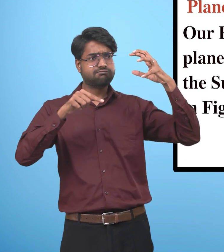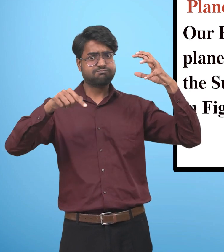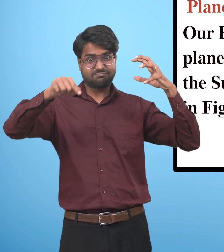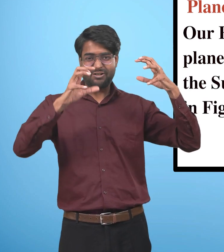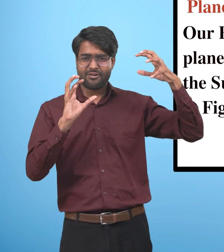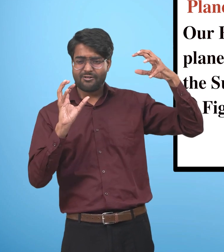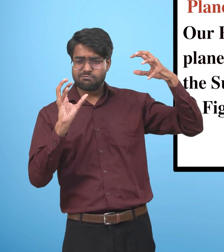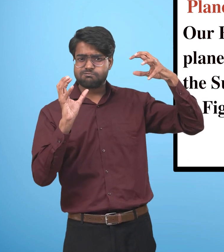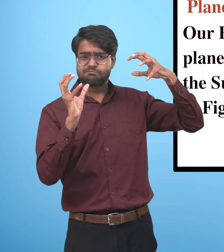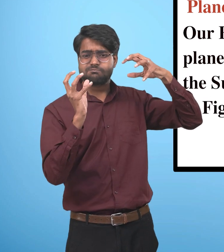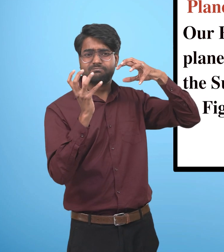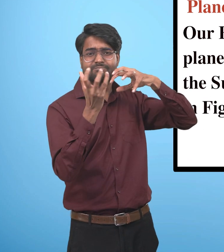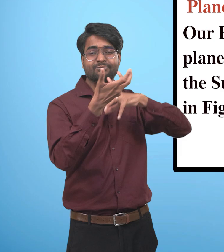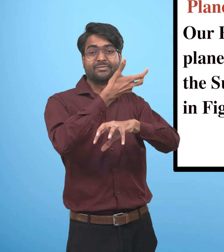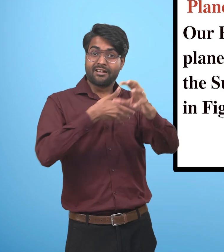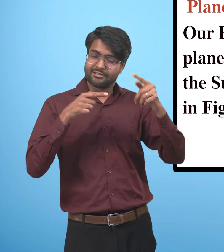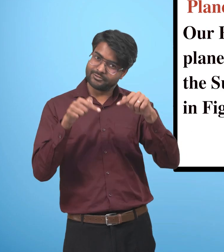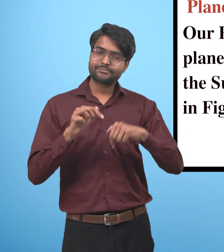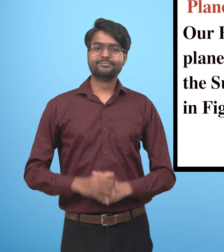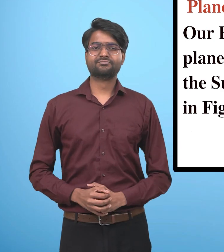a planet as it revolves around the sun.